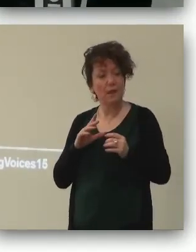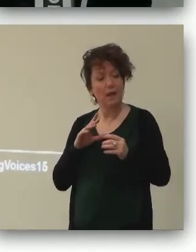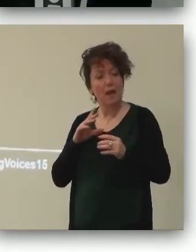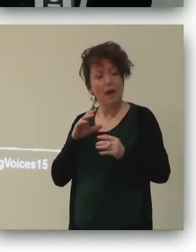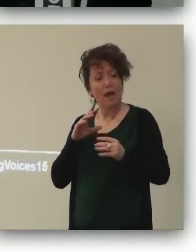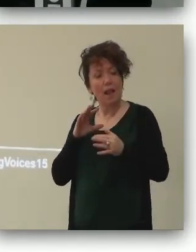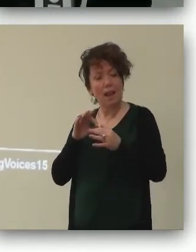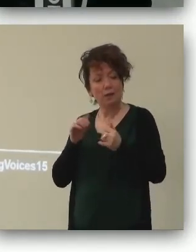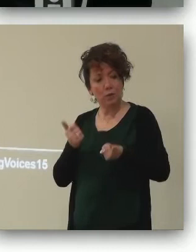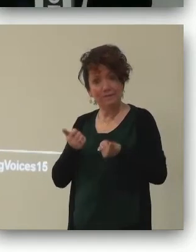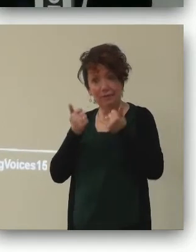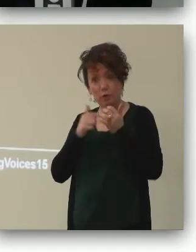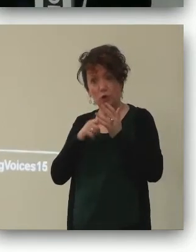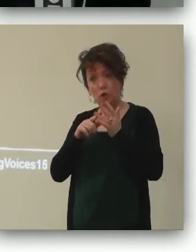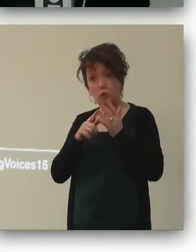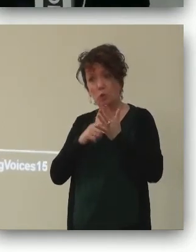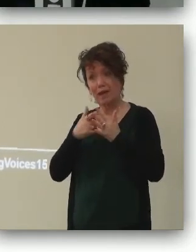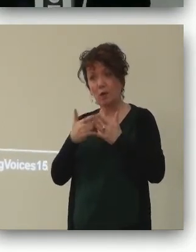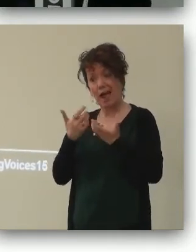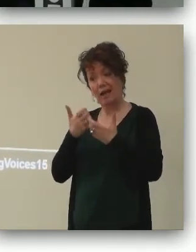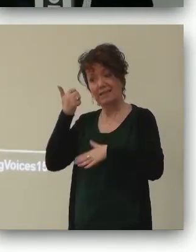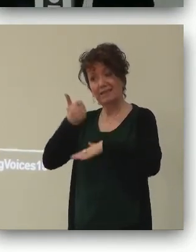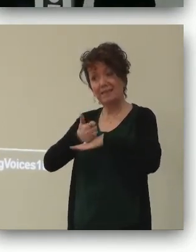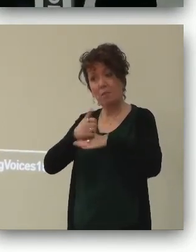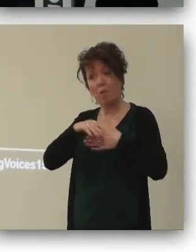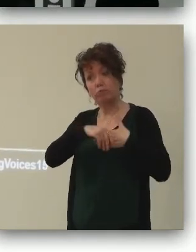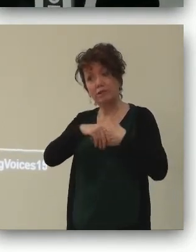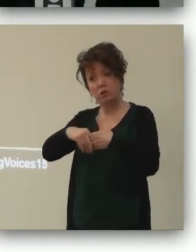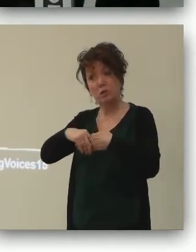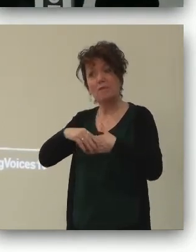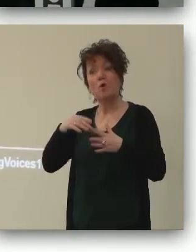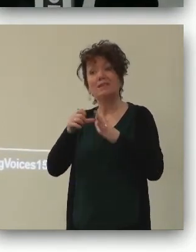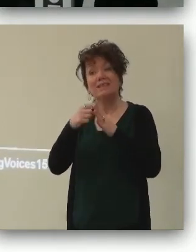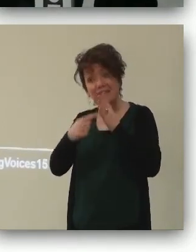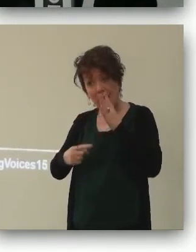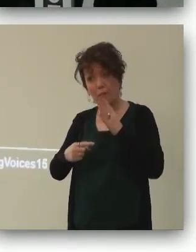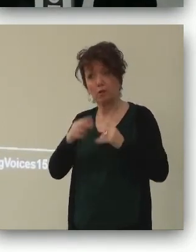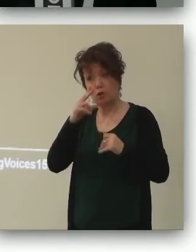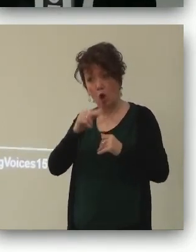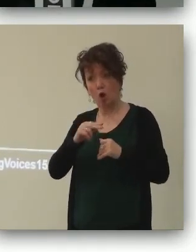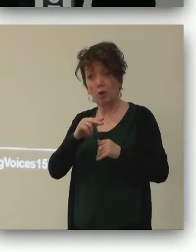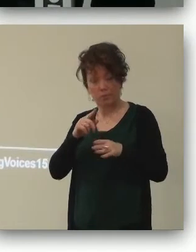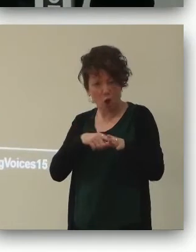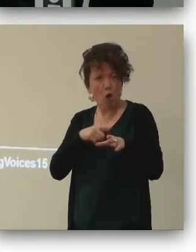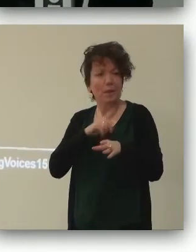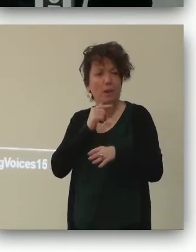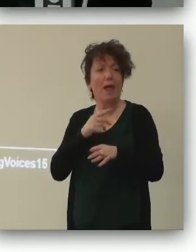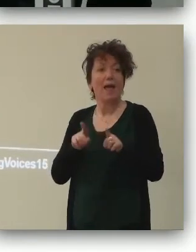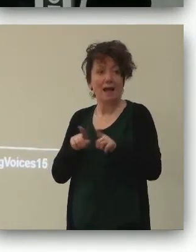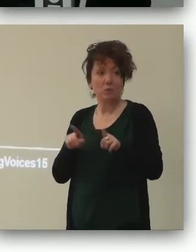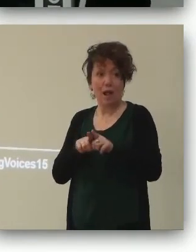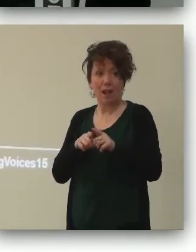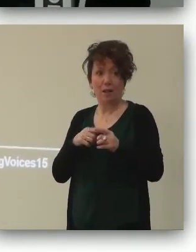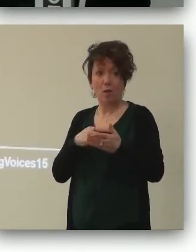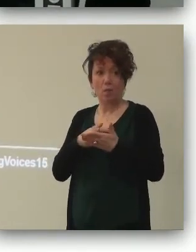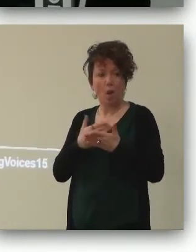good toolkit on setting up apprenticeships for disabled young people. And there's a section on the money